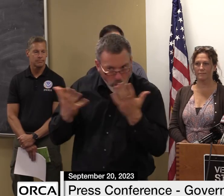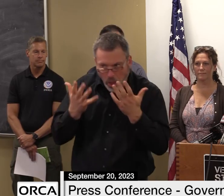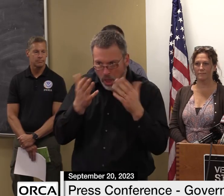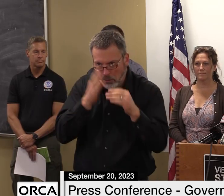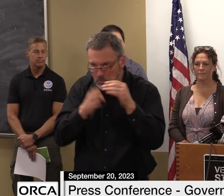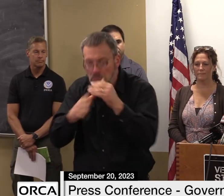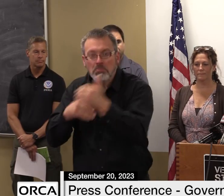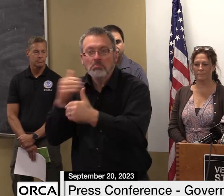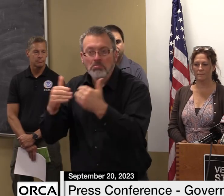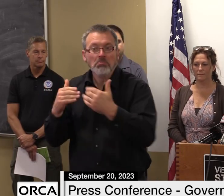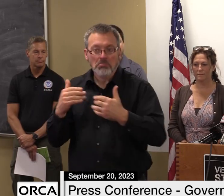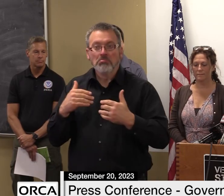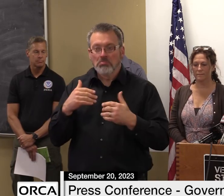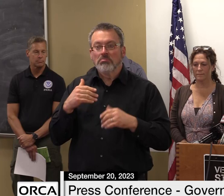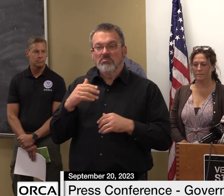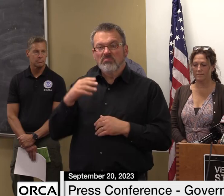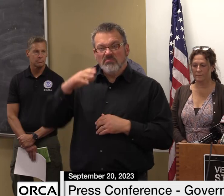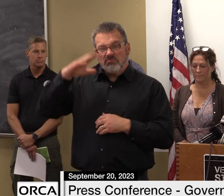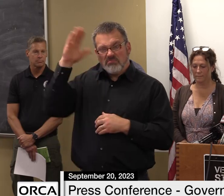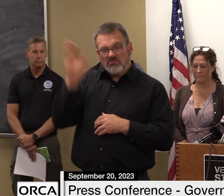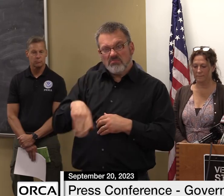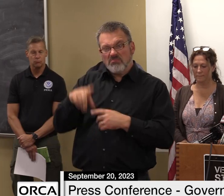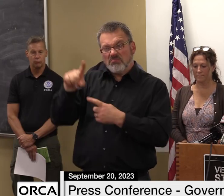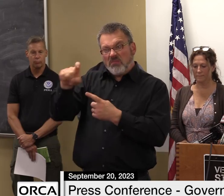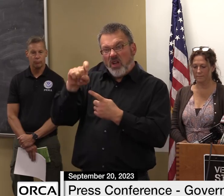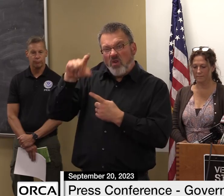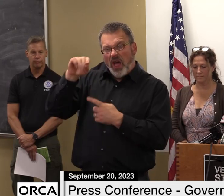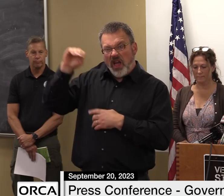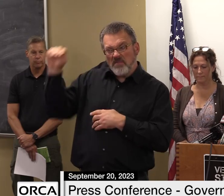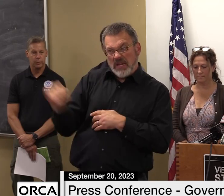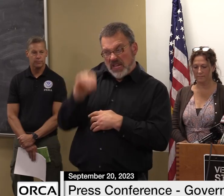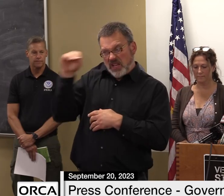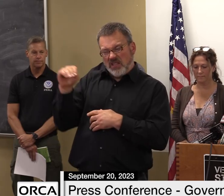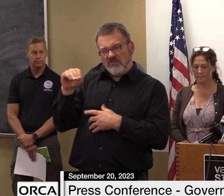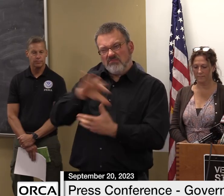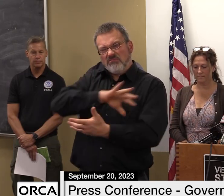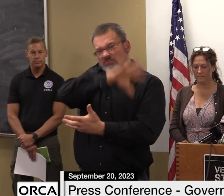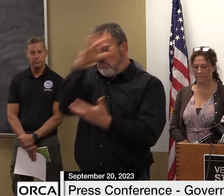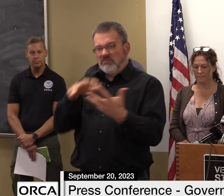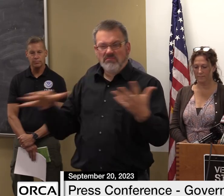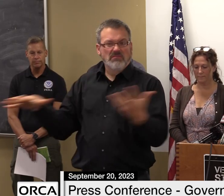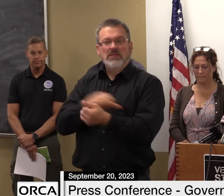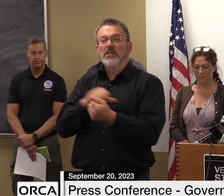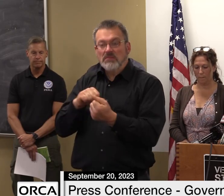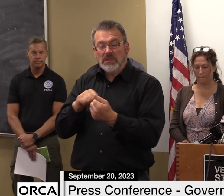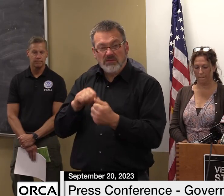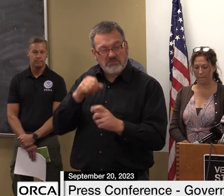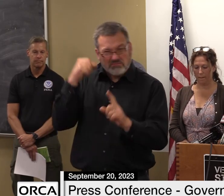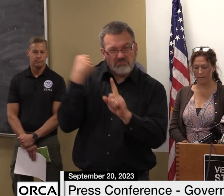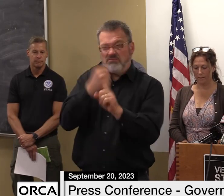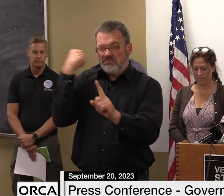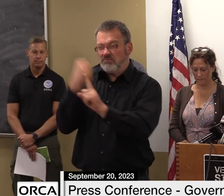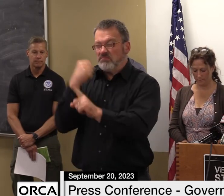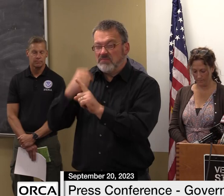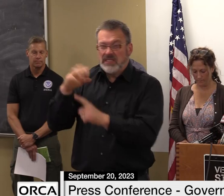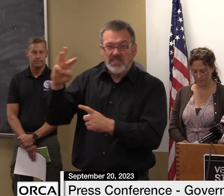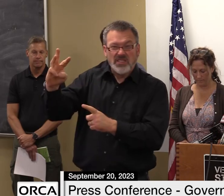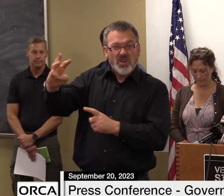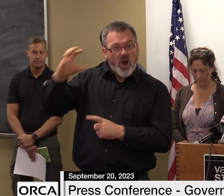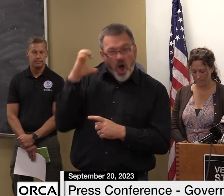over $120 million of damage, and more than 600 businesses and landlords and farms have applied for the